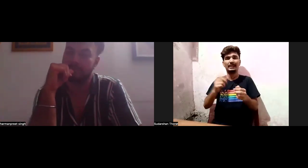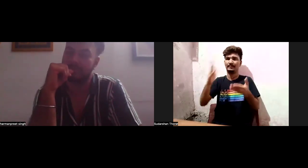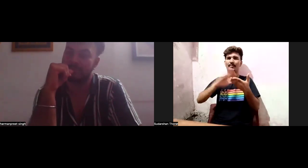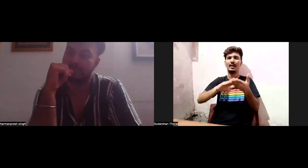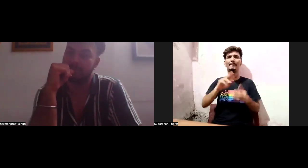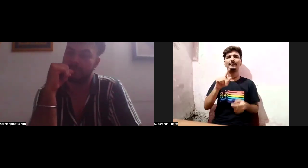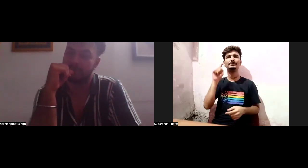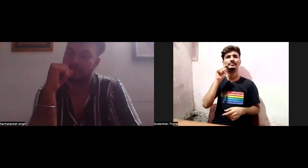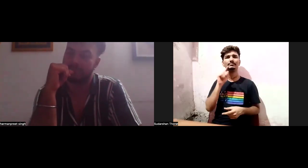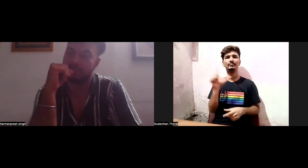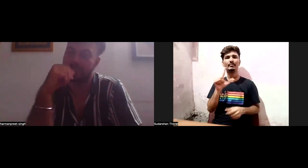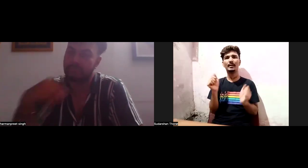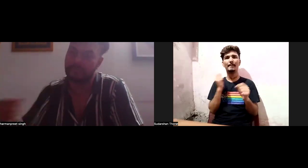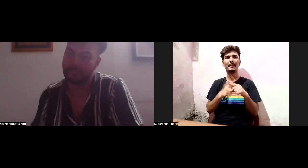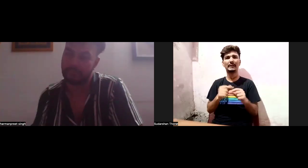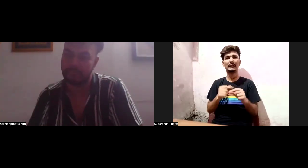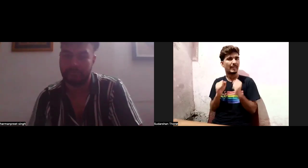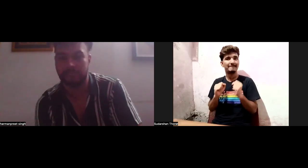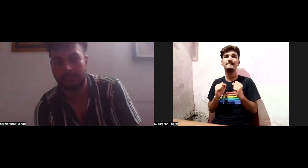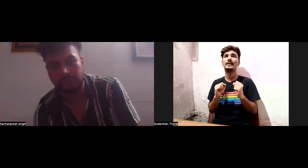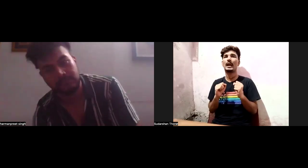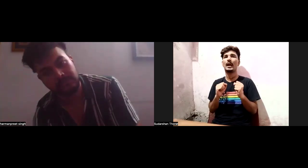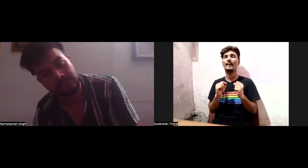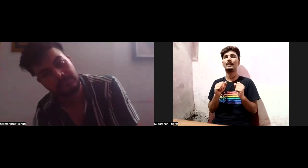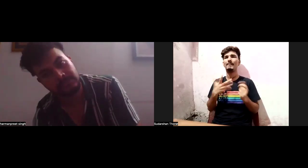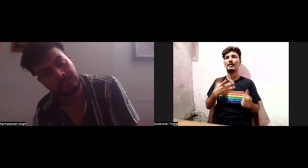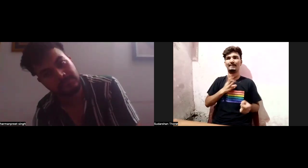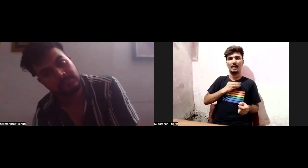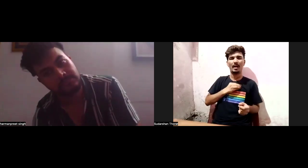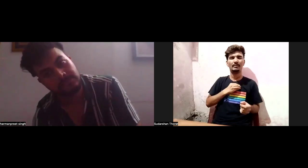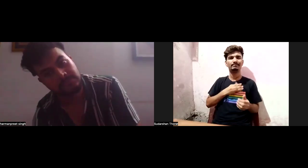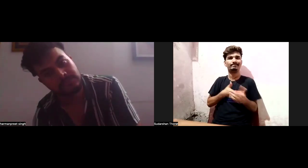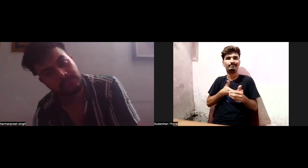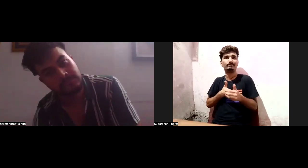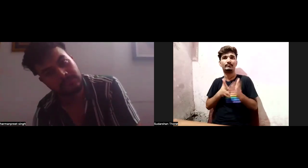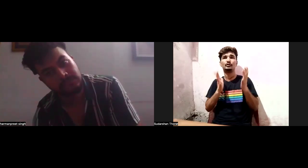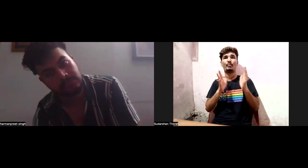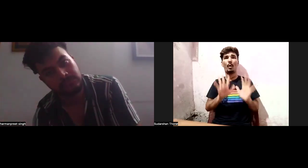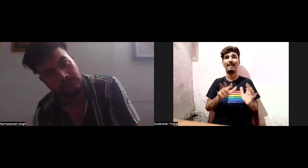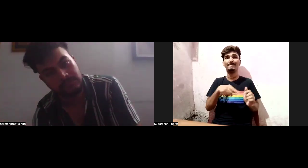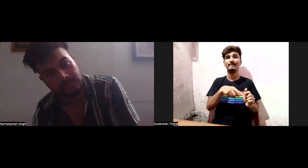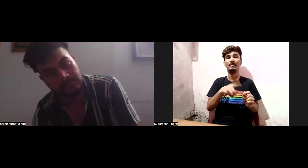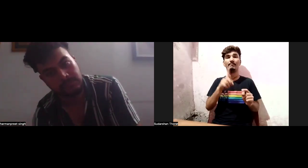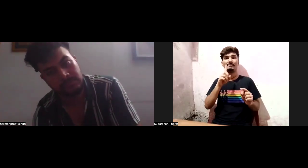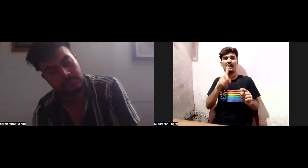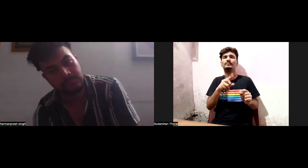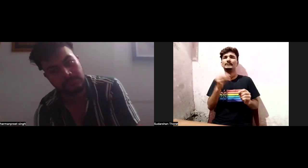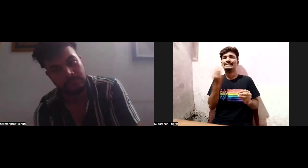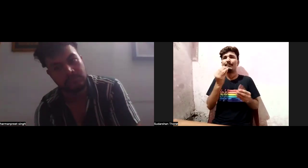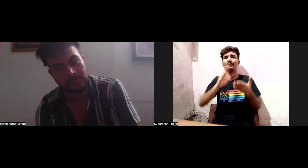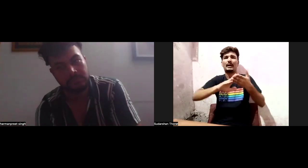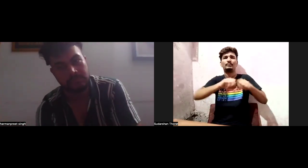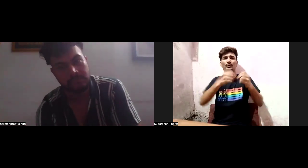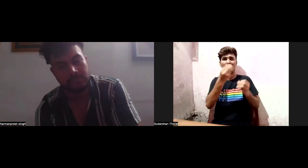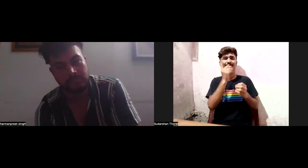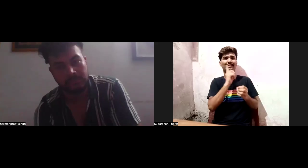is telling to a person that your identity is this only and you are going to have a partner, a